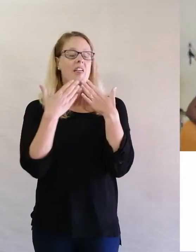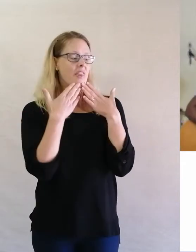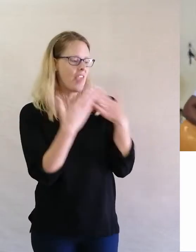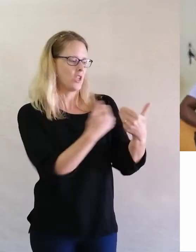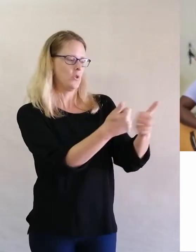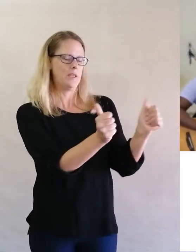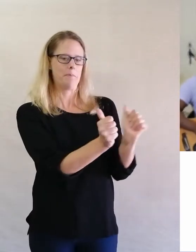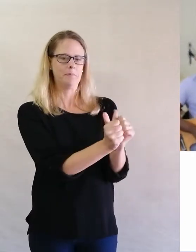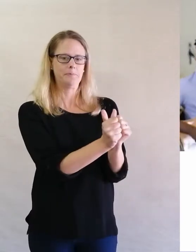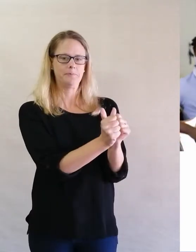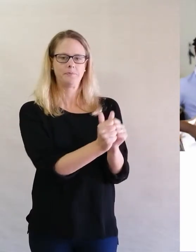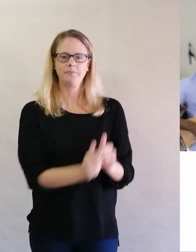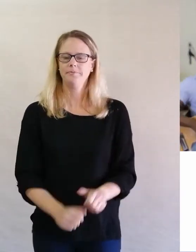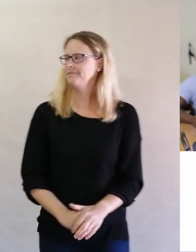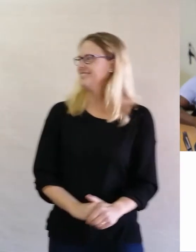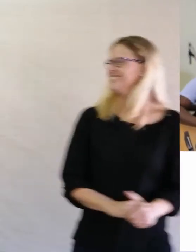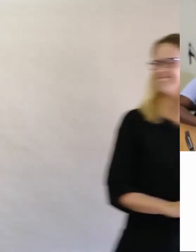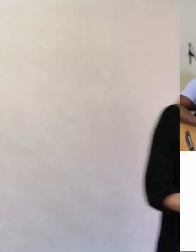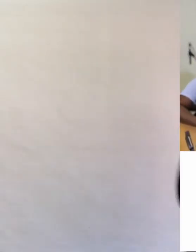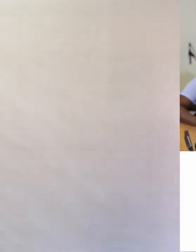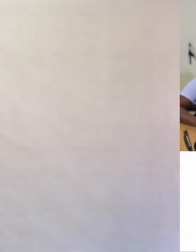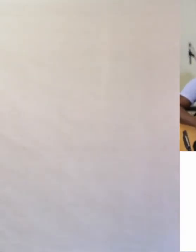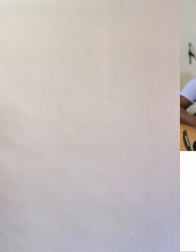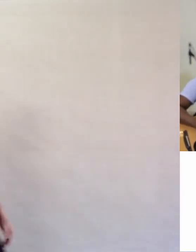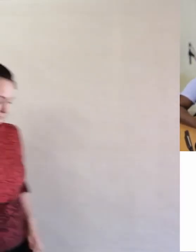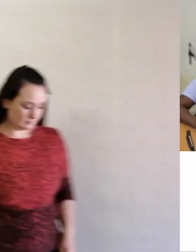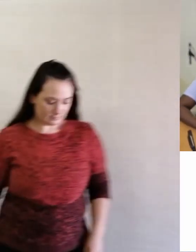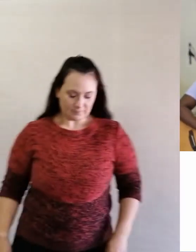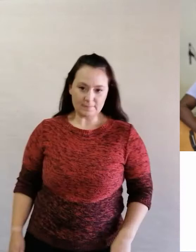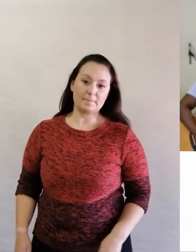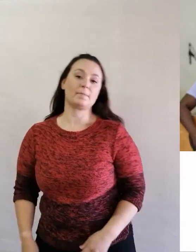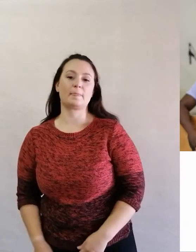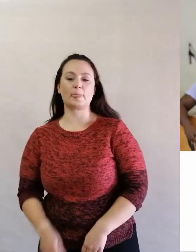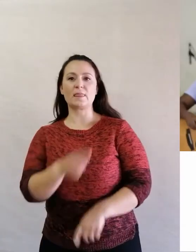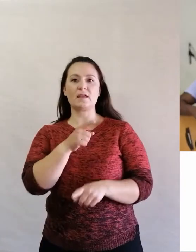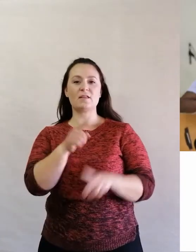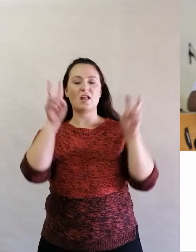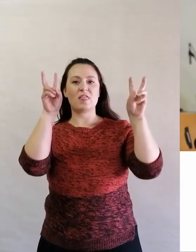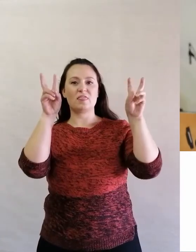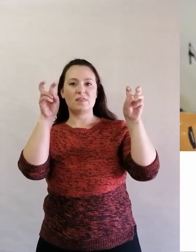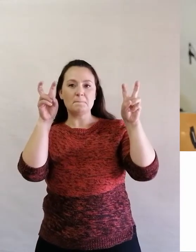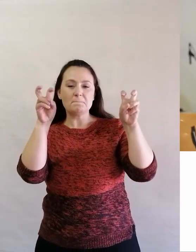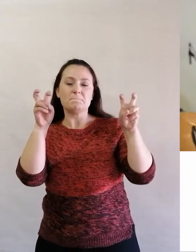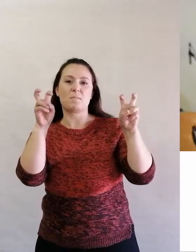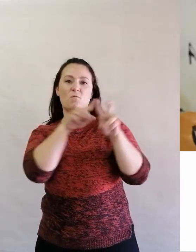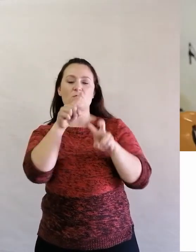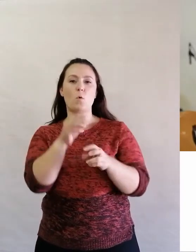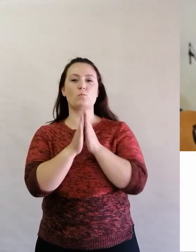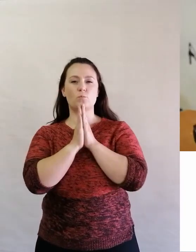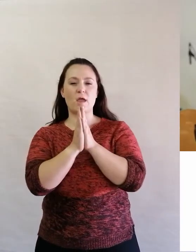guys. Really do. The theme for our time of prayer and fasting, as I said on our pastoral